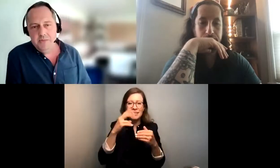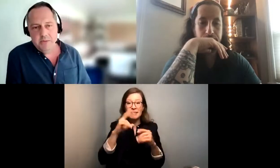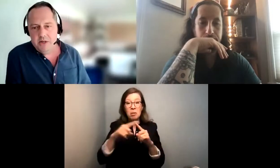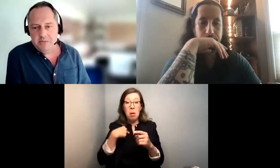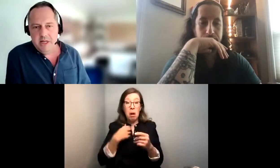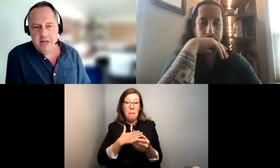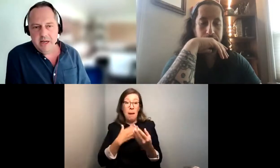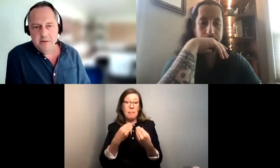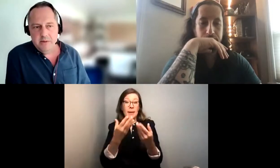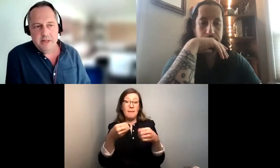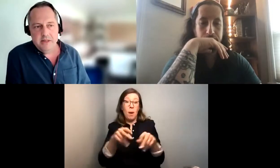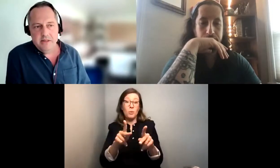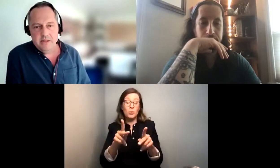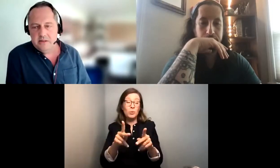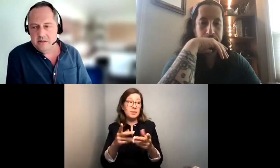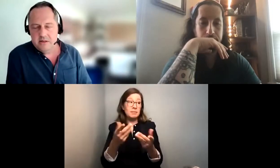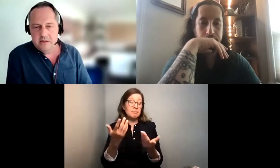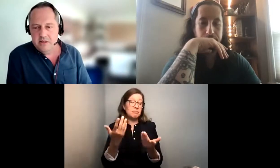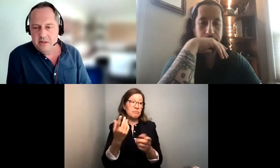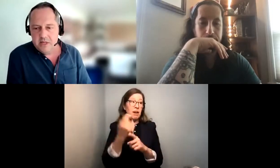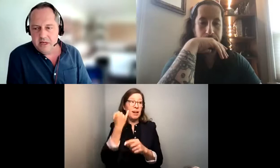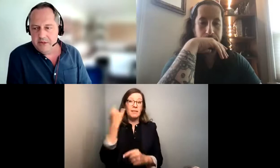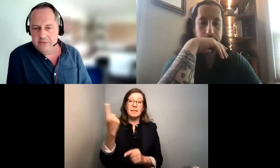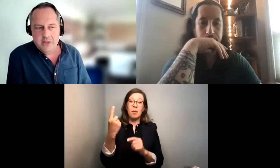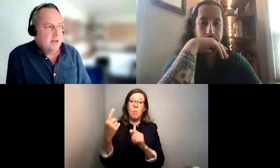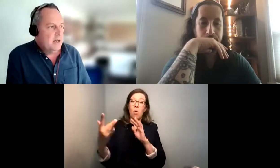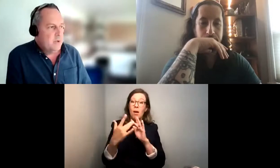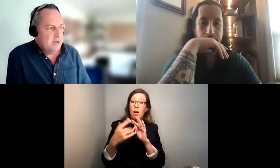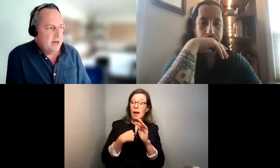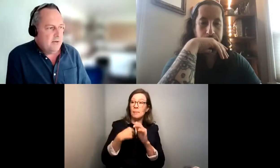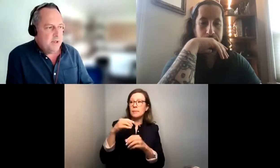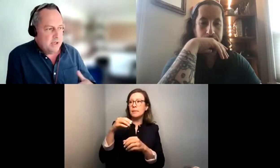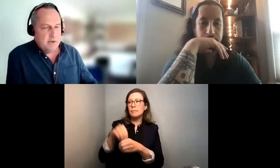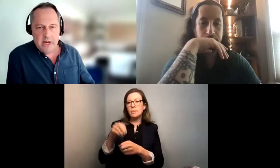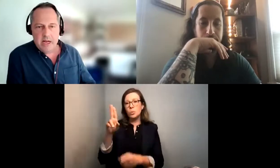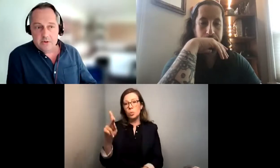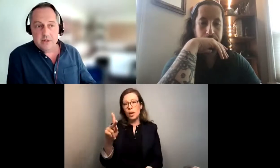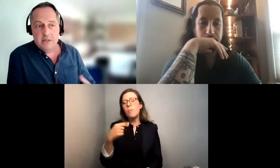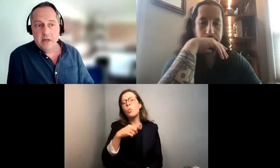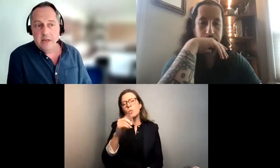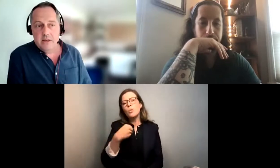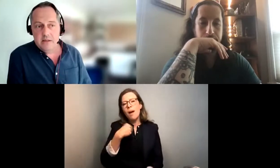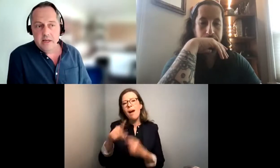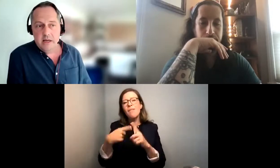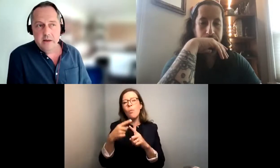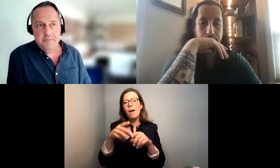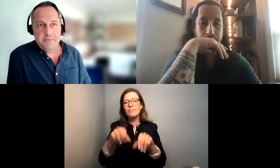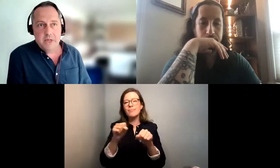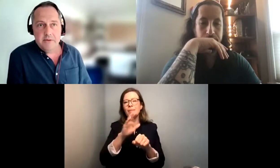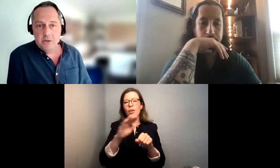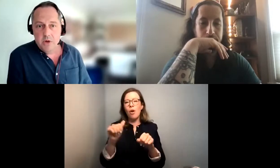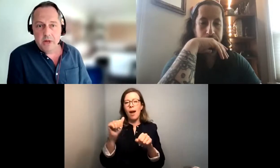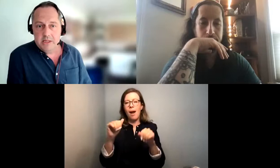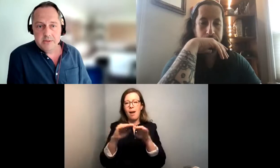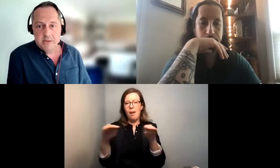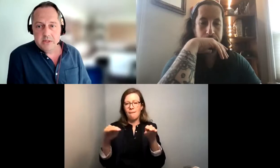if somebody approached me now, I mean, and in the UK, I mean, if we do have, when they're doing their A levels, they